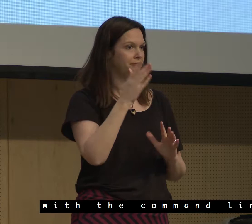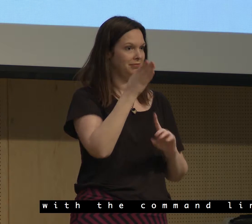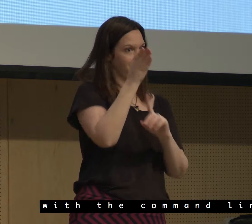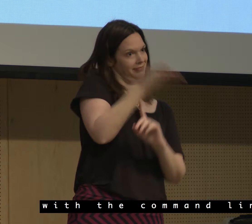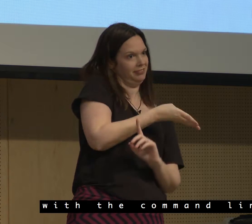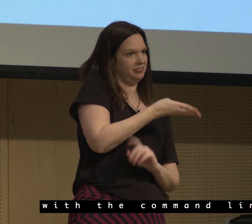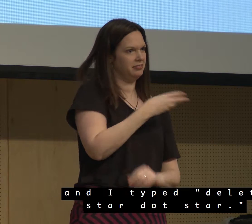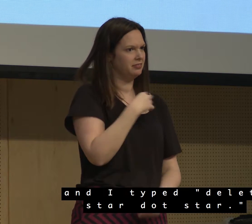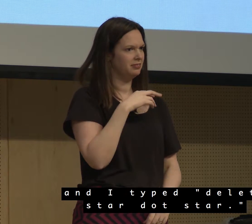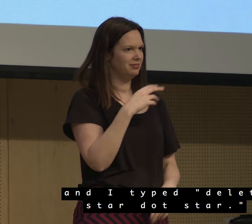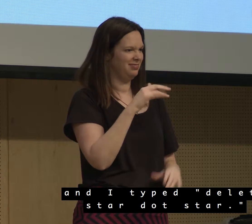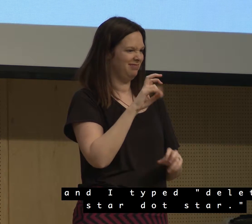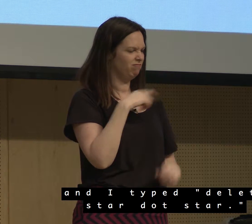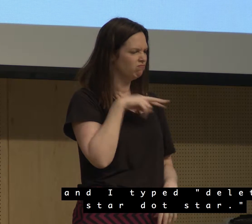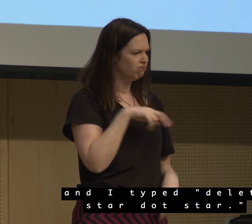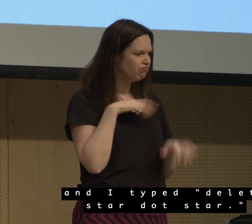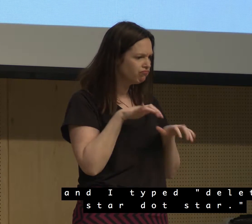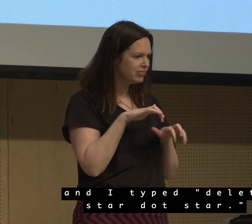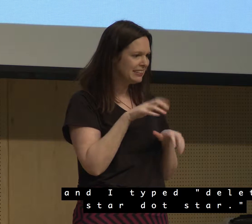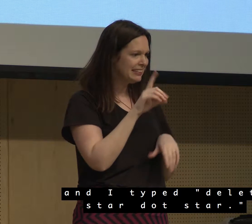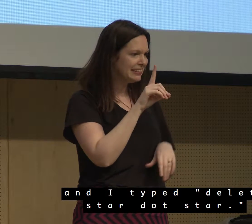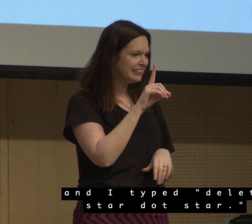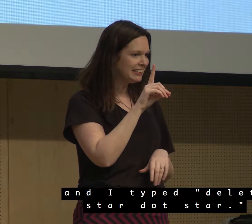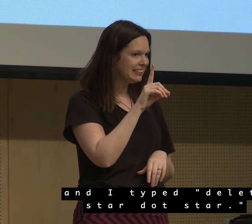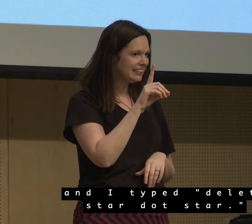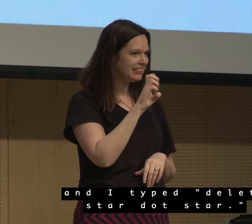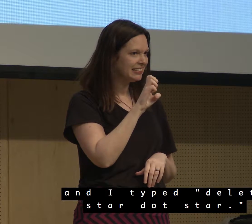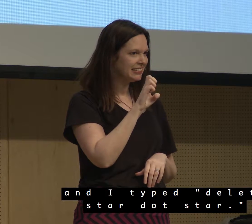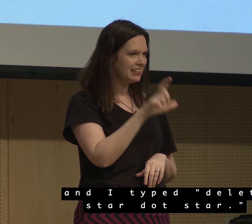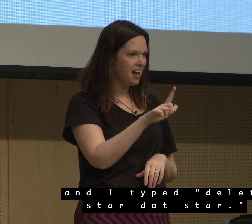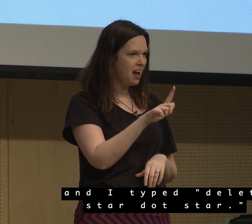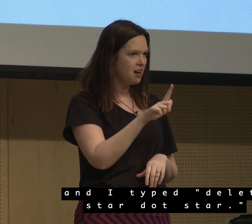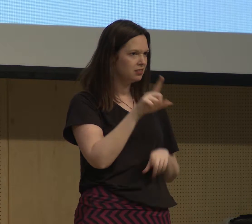command line, and I typed delete star.